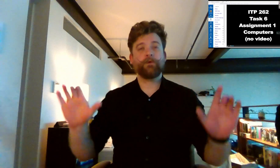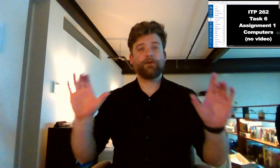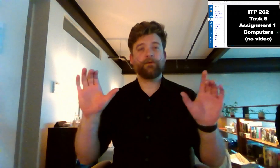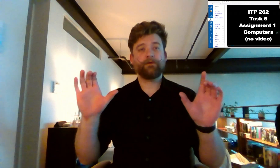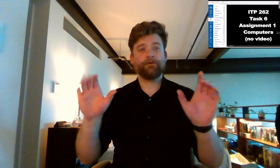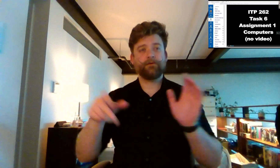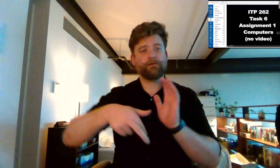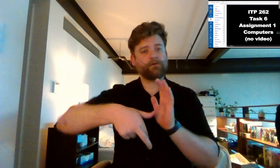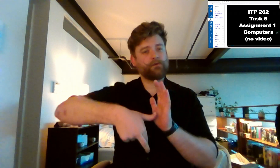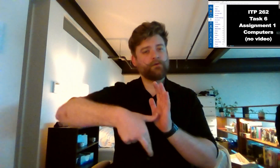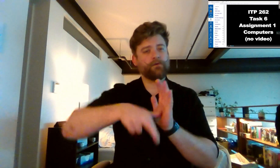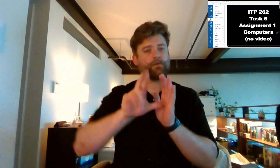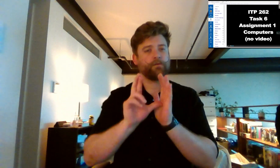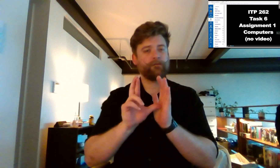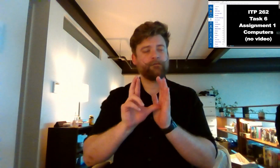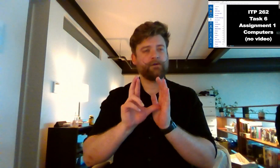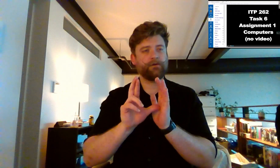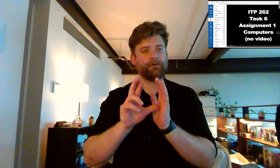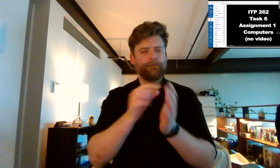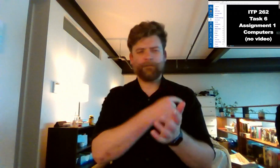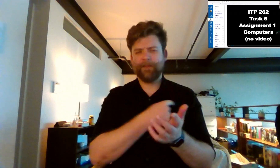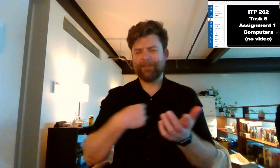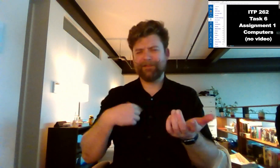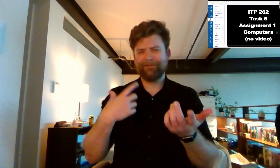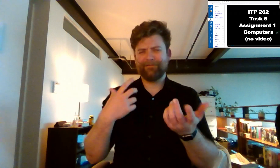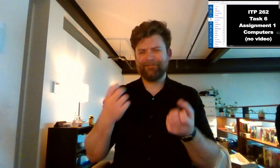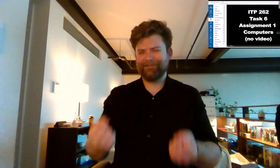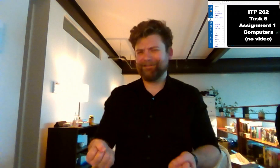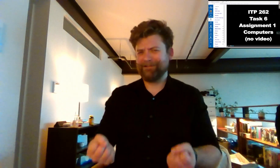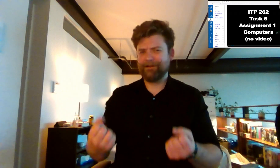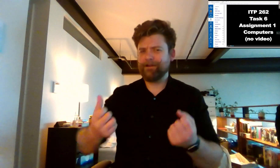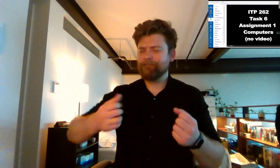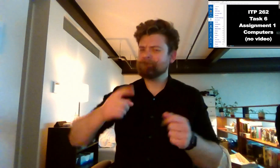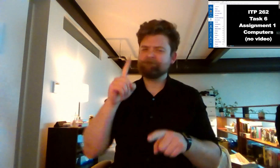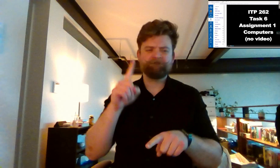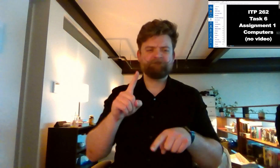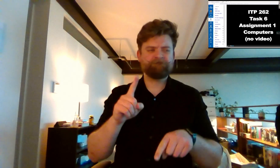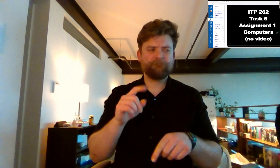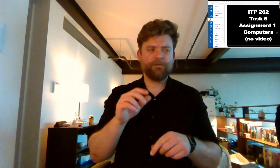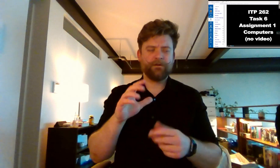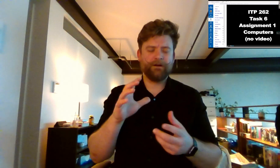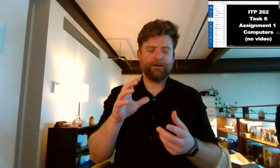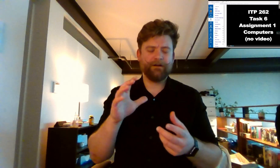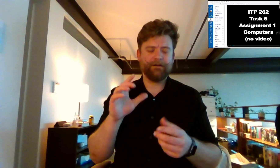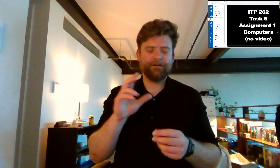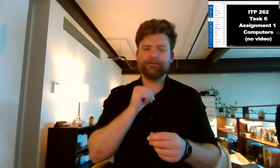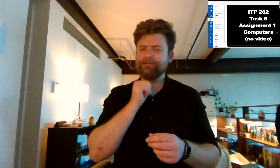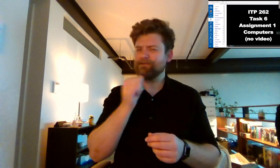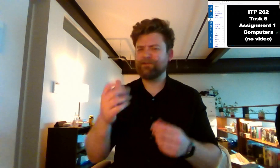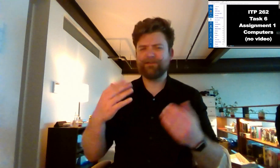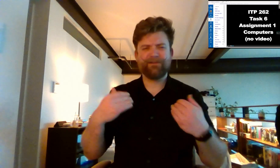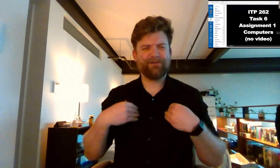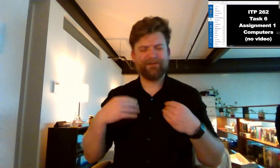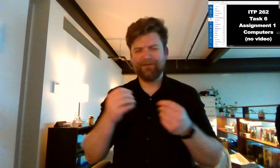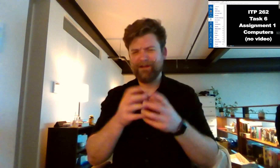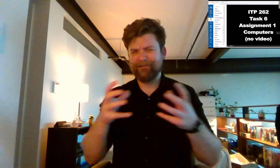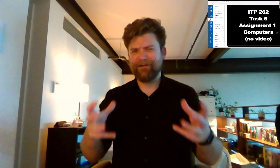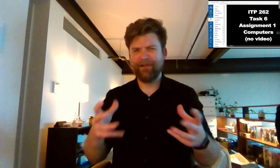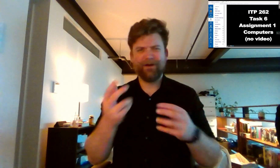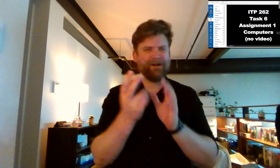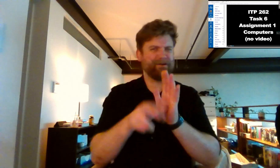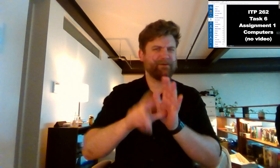Review. We don't have much to review, but essentially, what did we talk about last